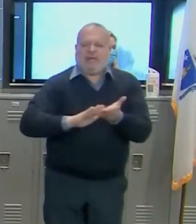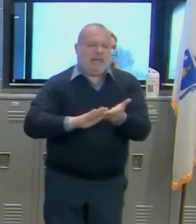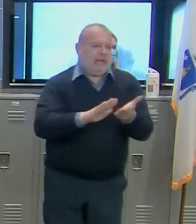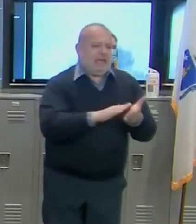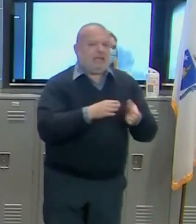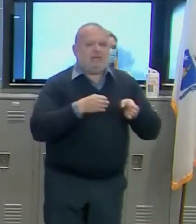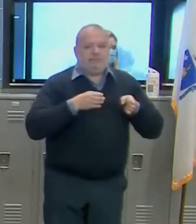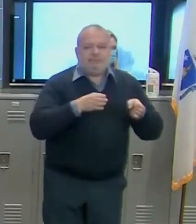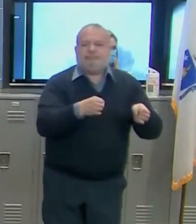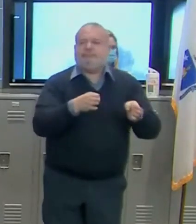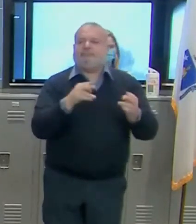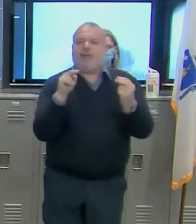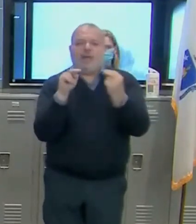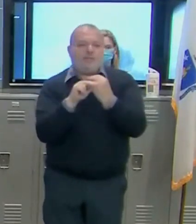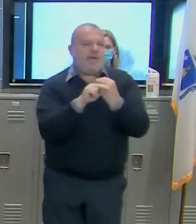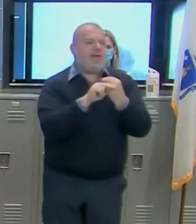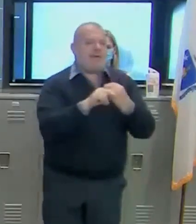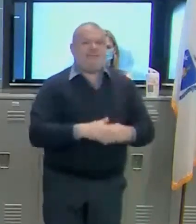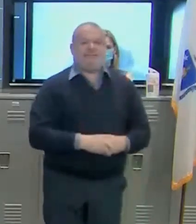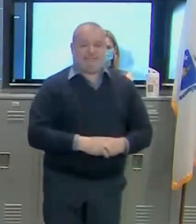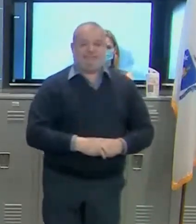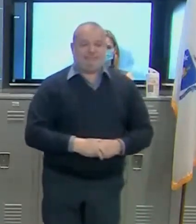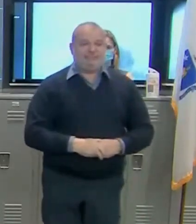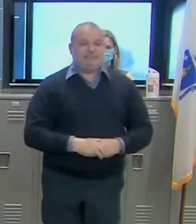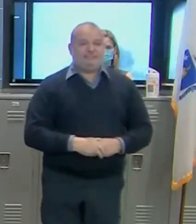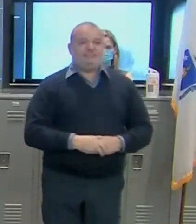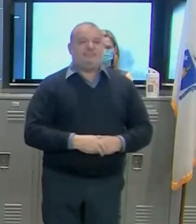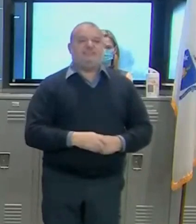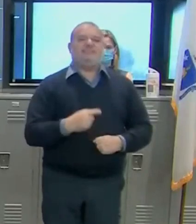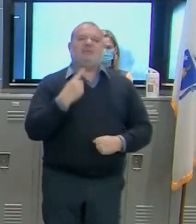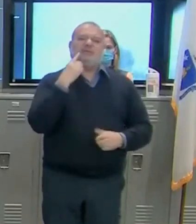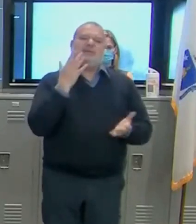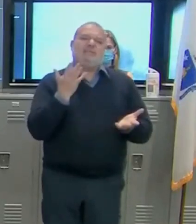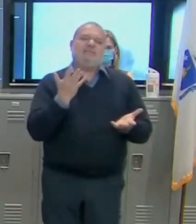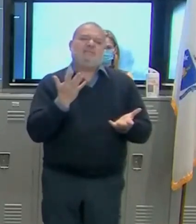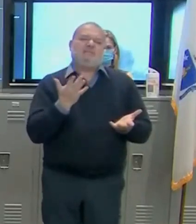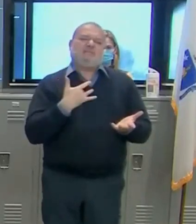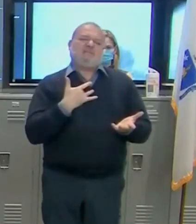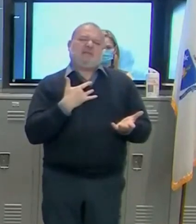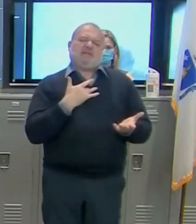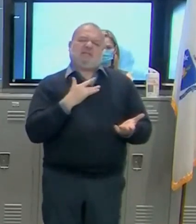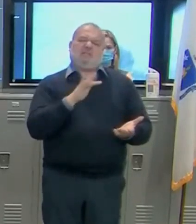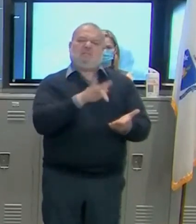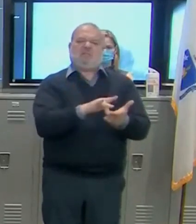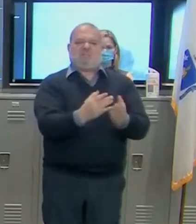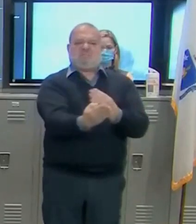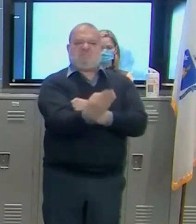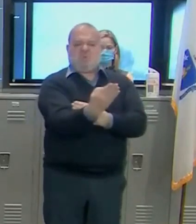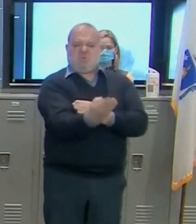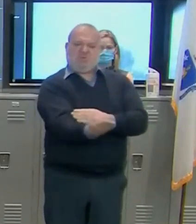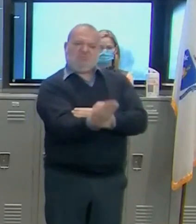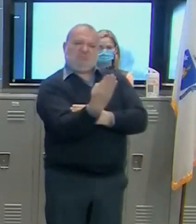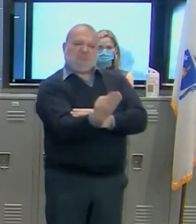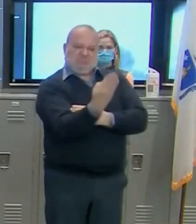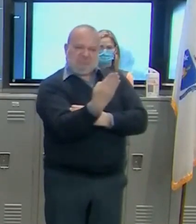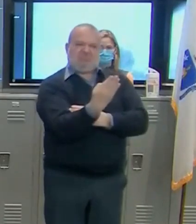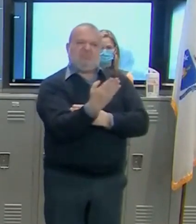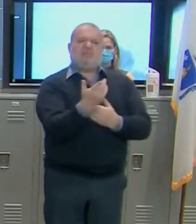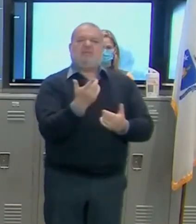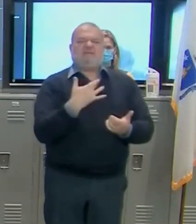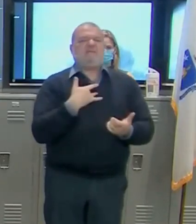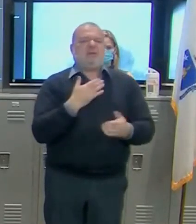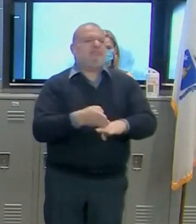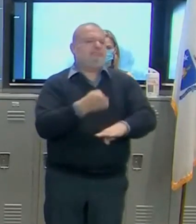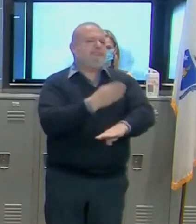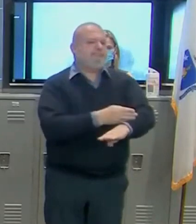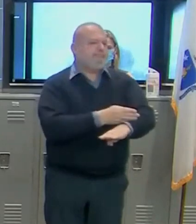roads. We expect it will take until at least mid-morning tomorrow for roads to be in a better condition. And I would also say just